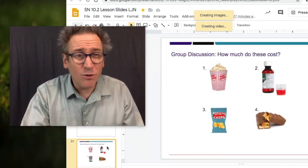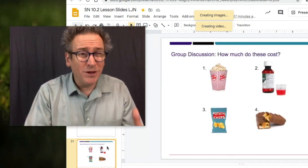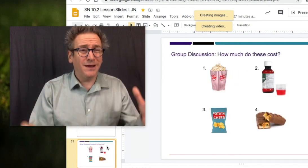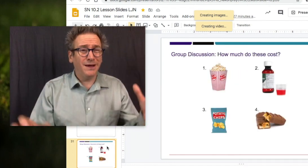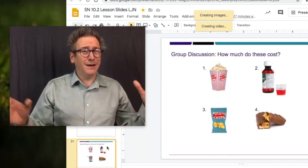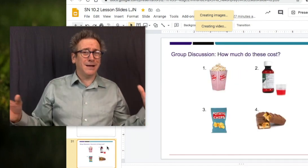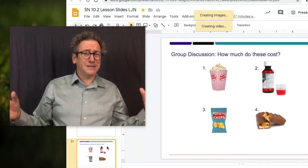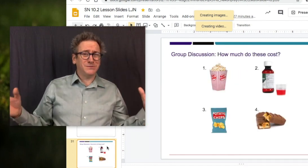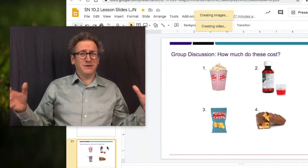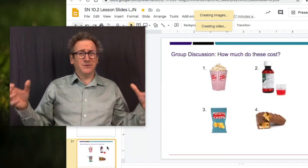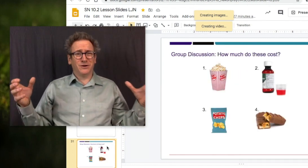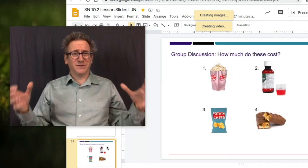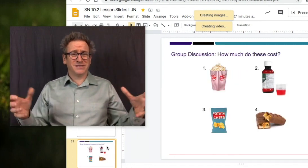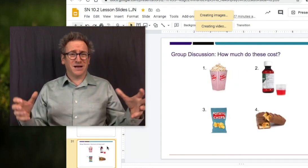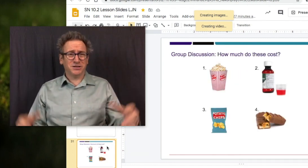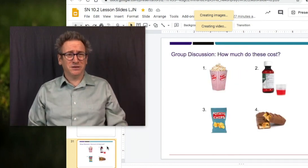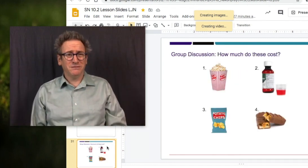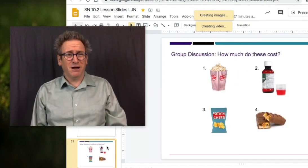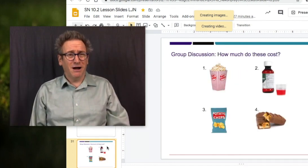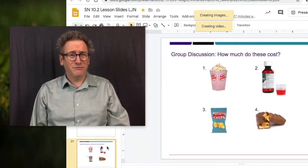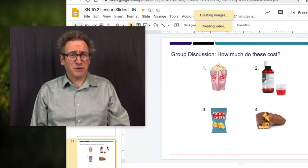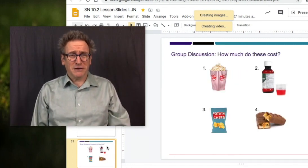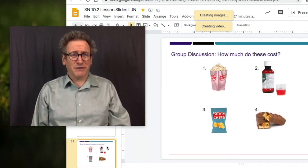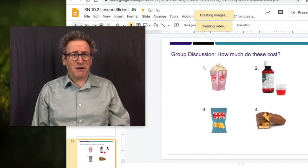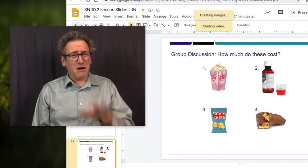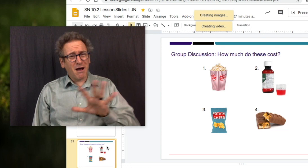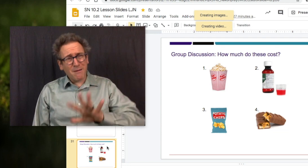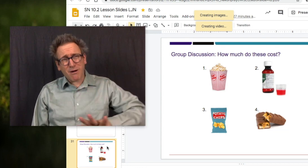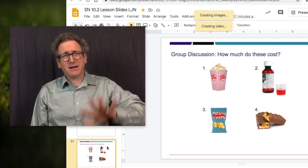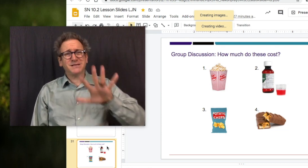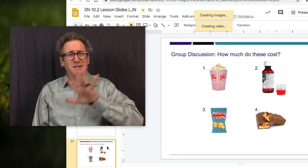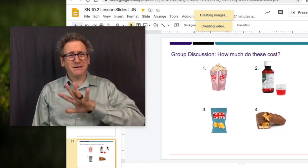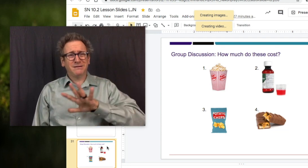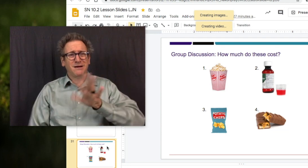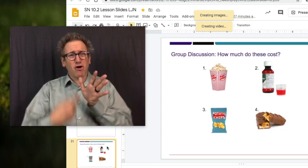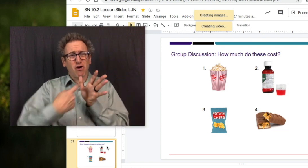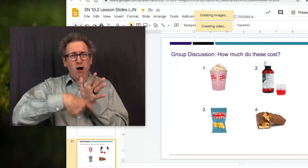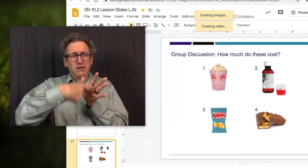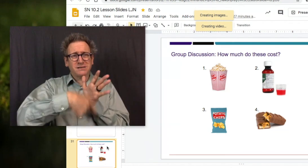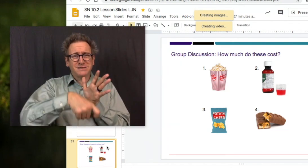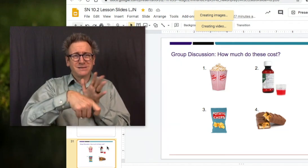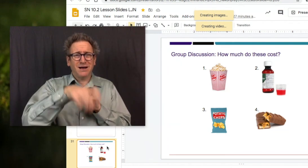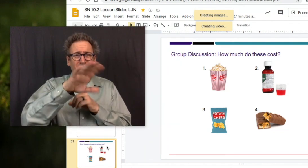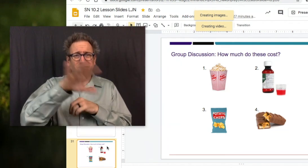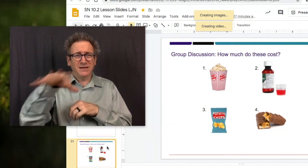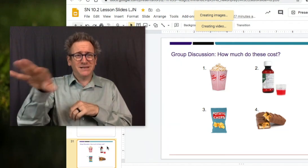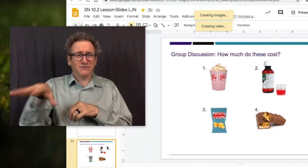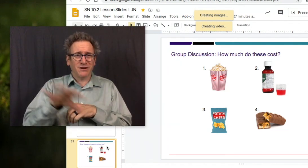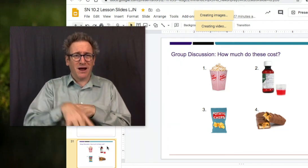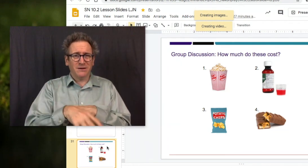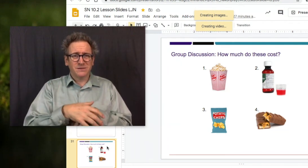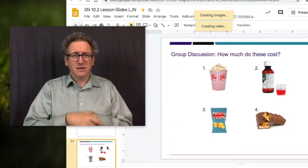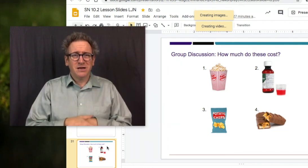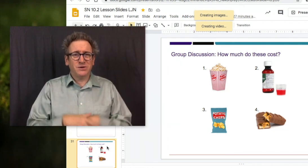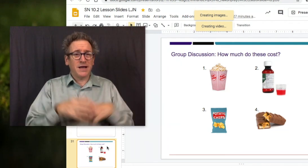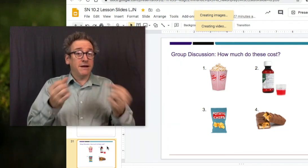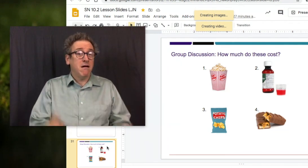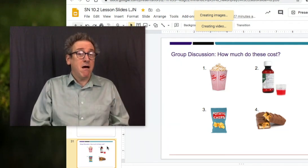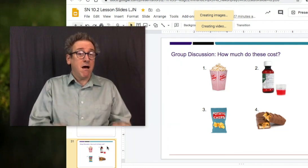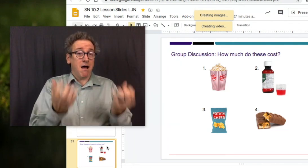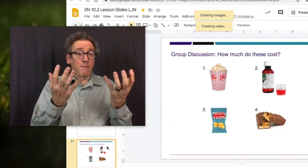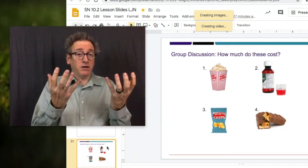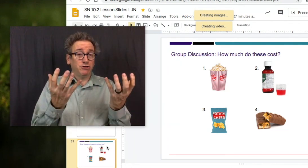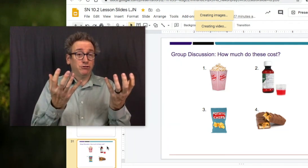Now normally in class we would do a group discussion of trying to figure out approximate costs of these different items. So